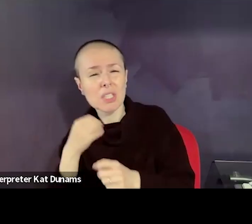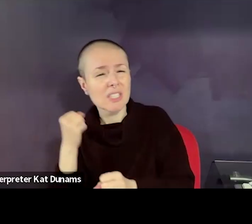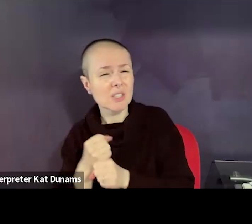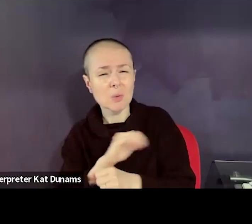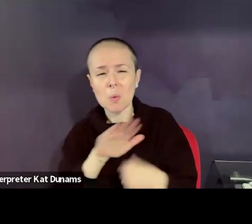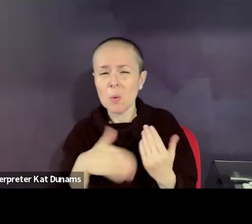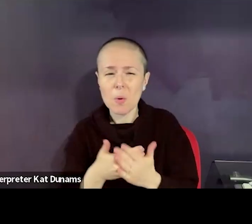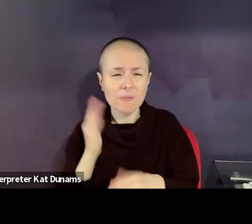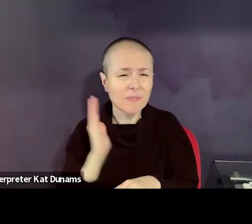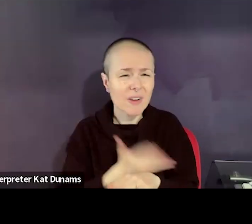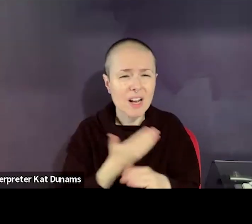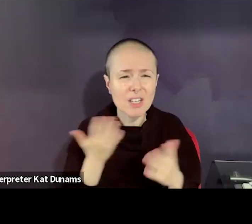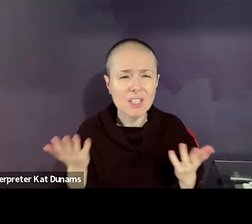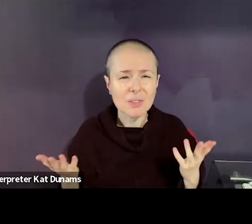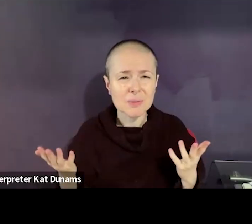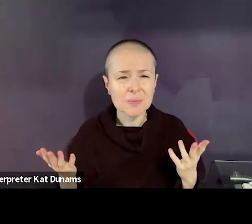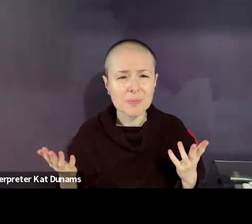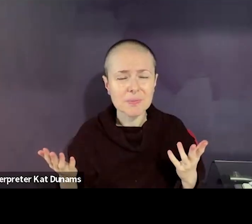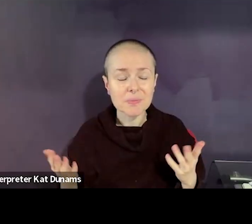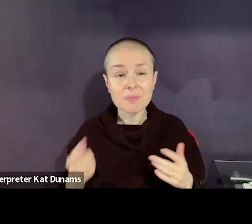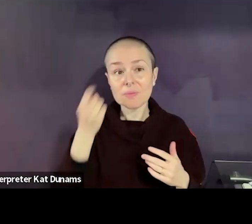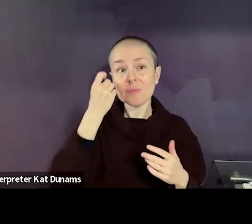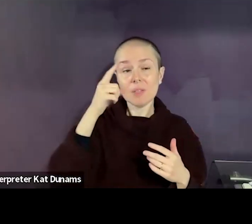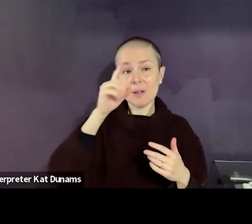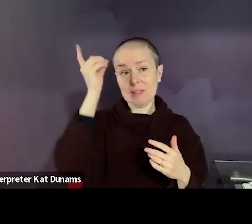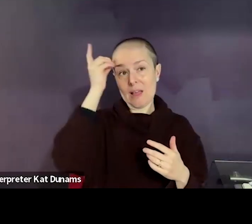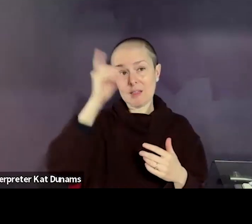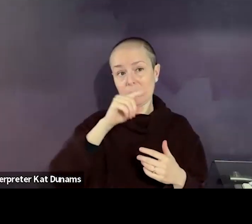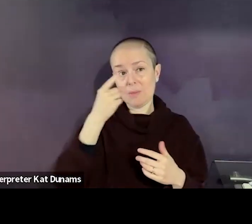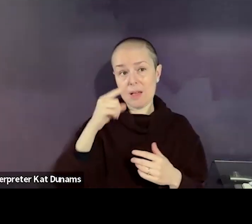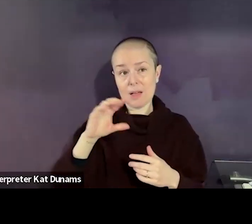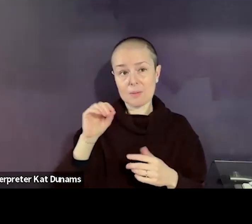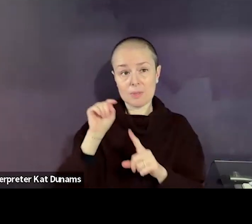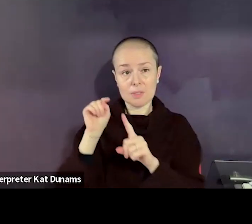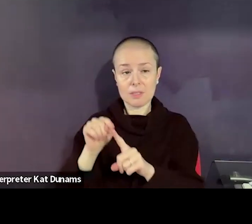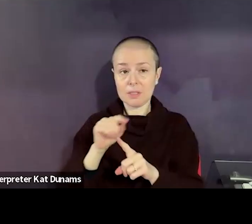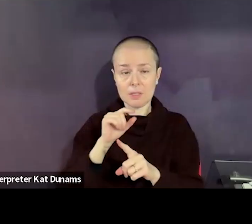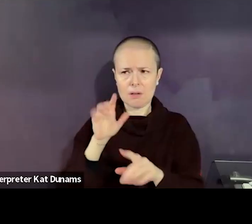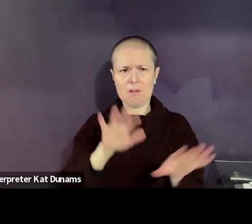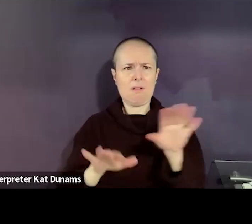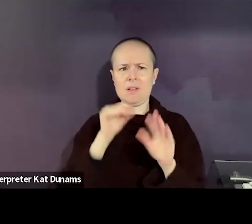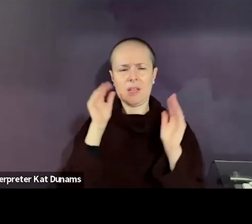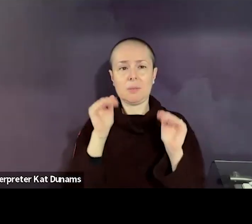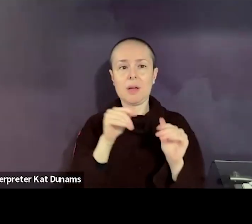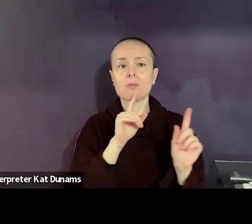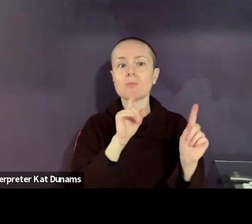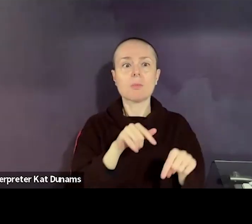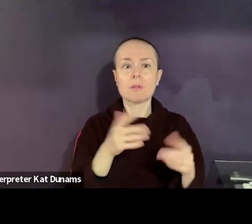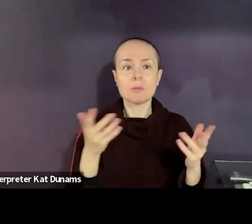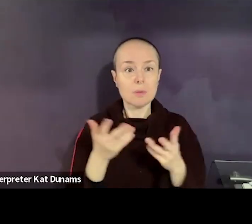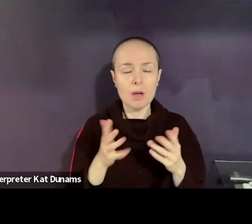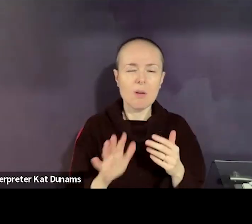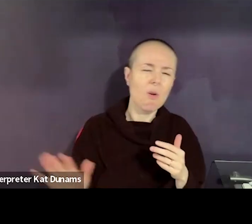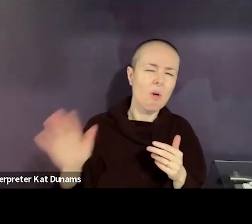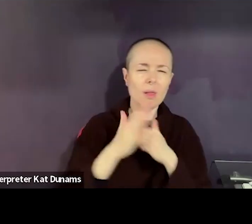of them fired. What Dallas Black didn't expect, though, was the response, a wave of support from across the